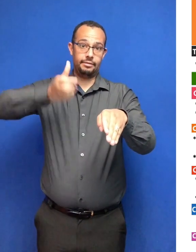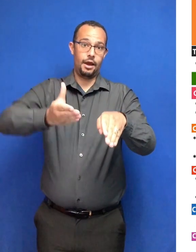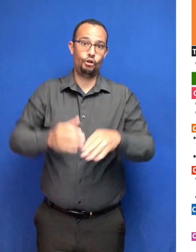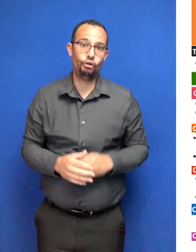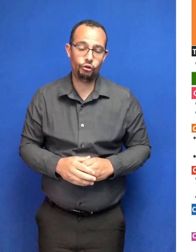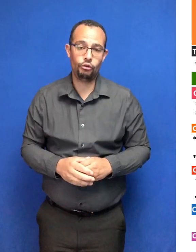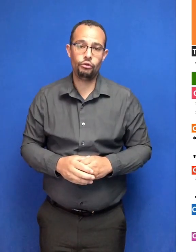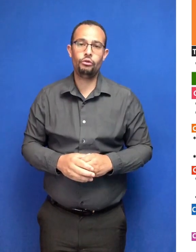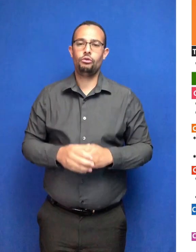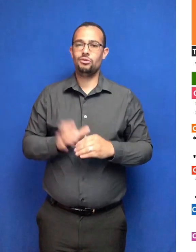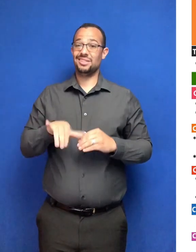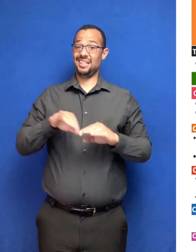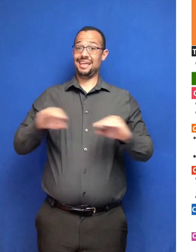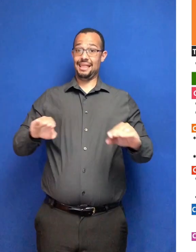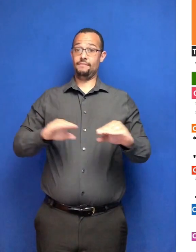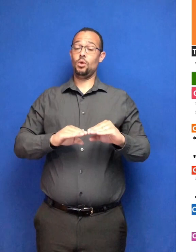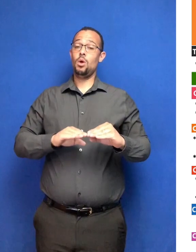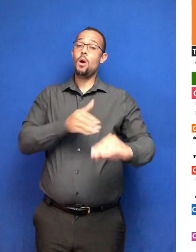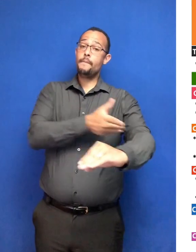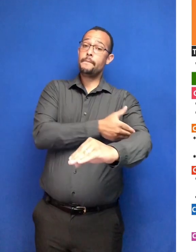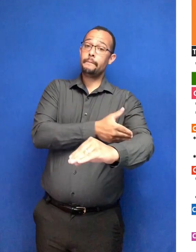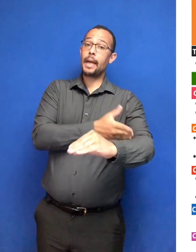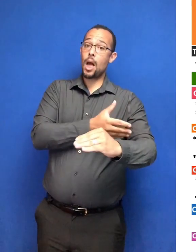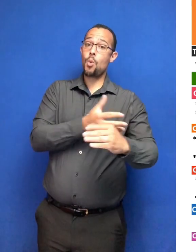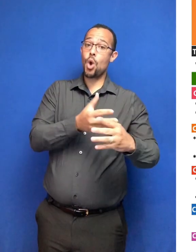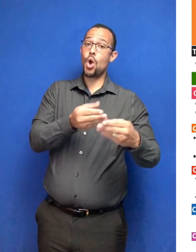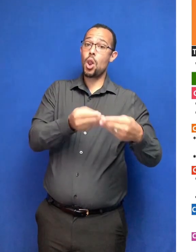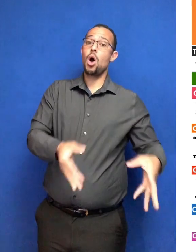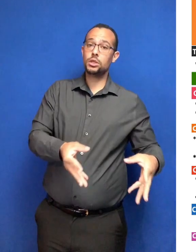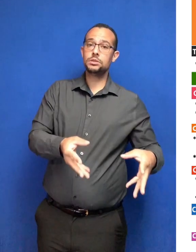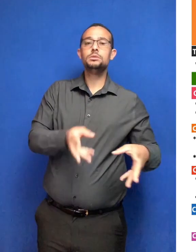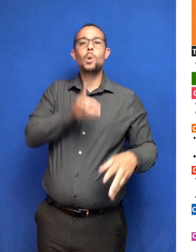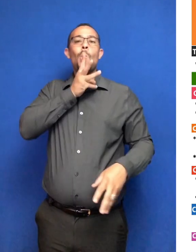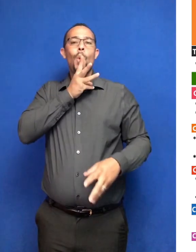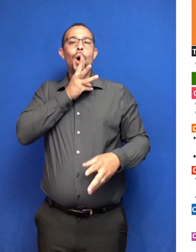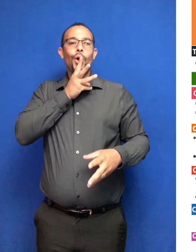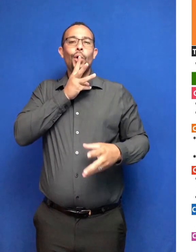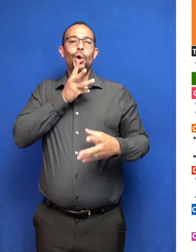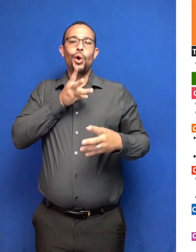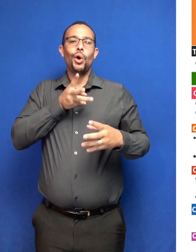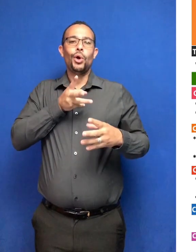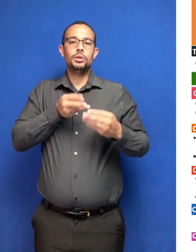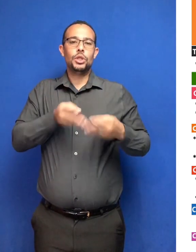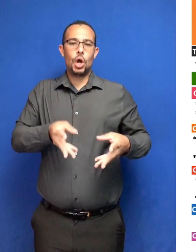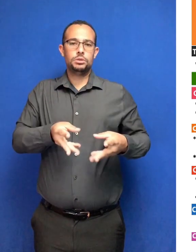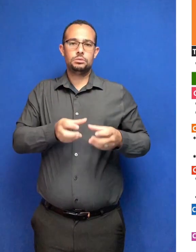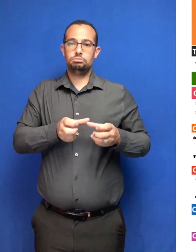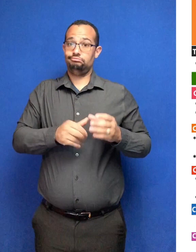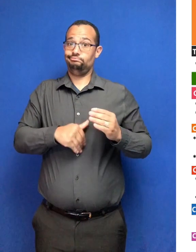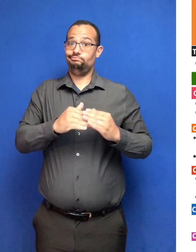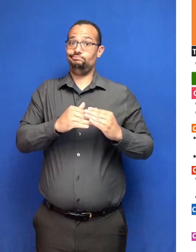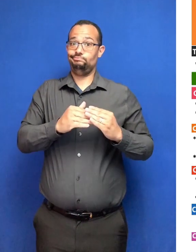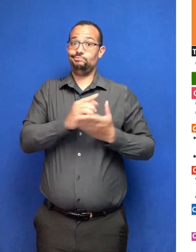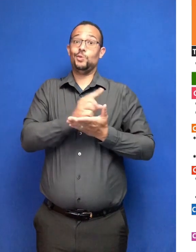At this level, power outages and water outages can go for up to a week or